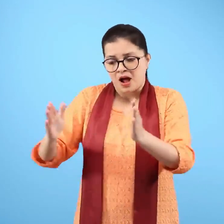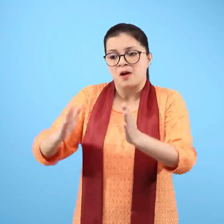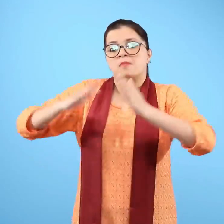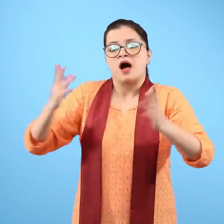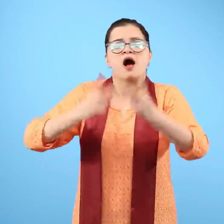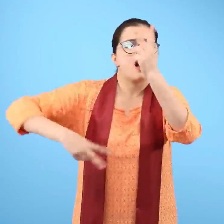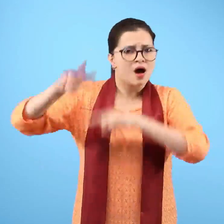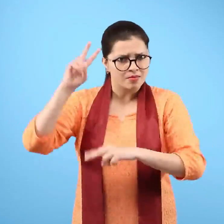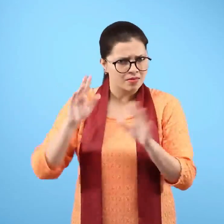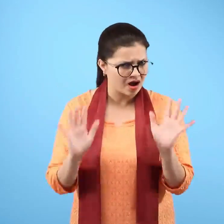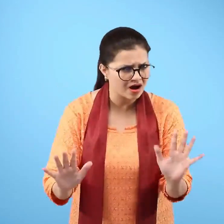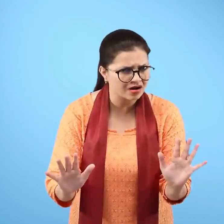bigger?